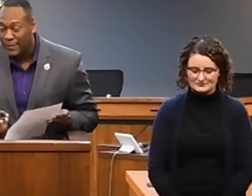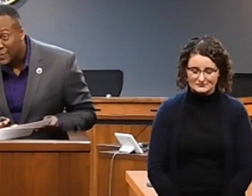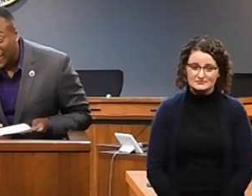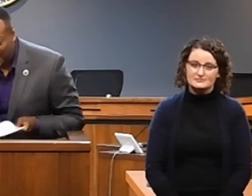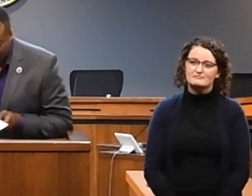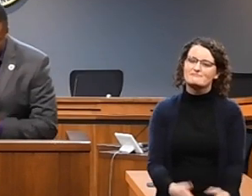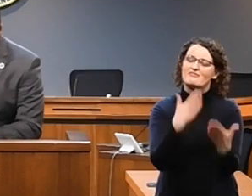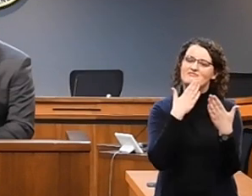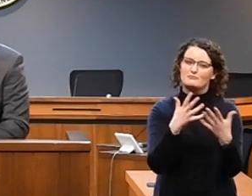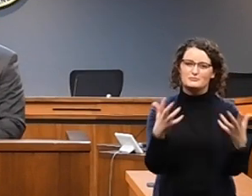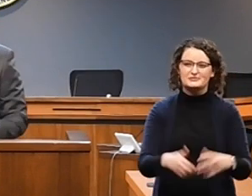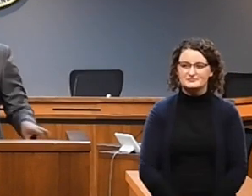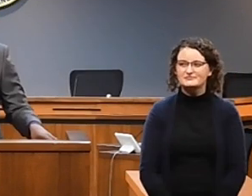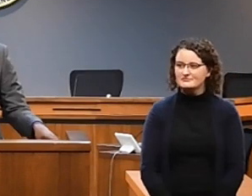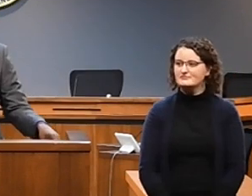Thank you.